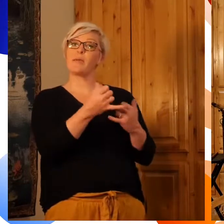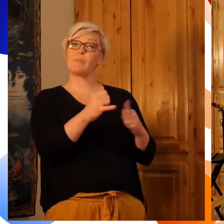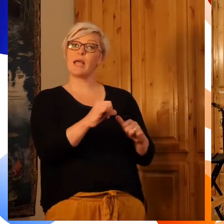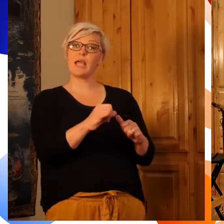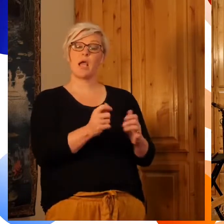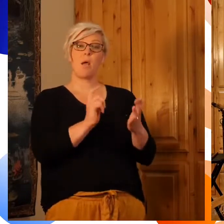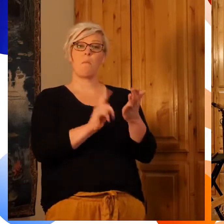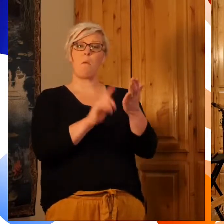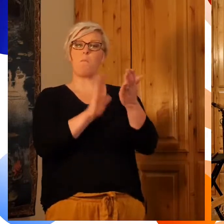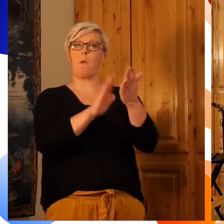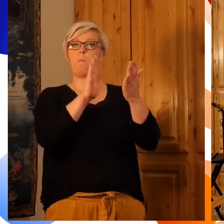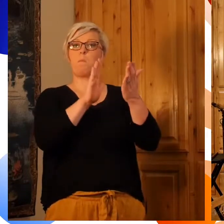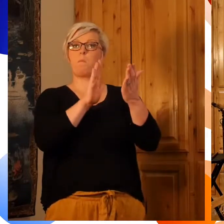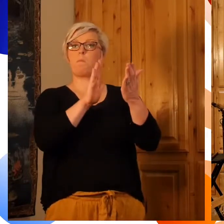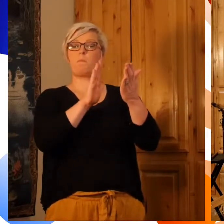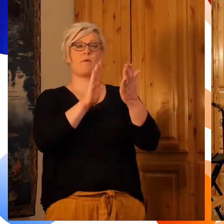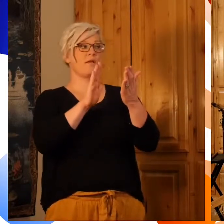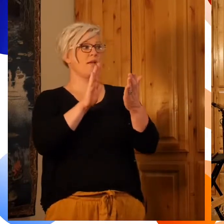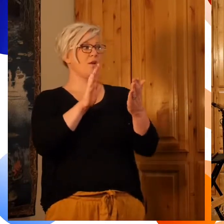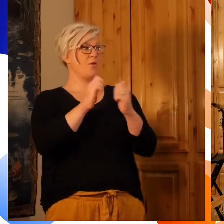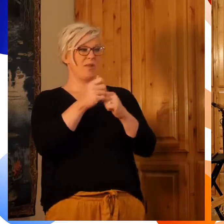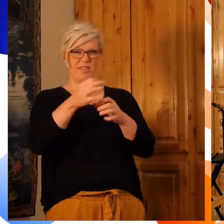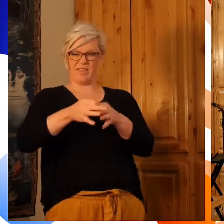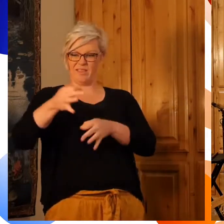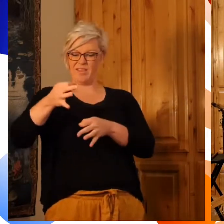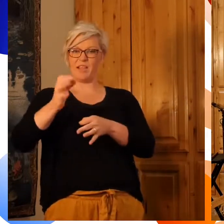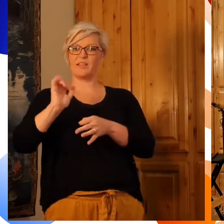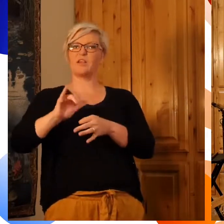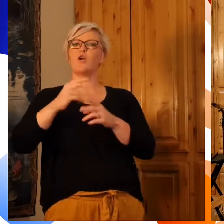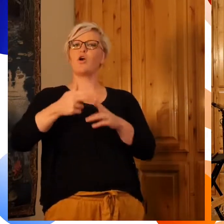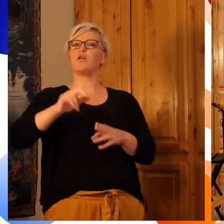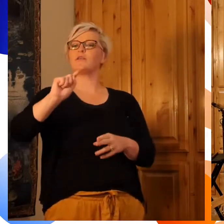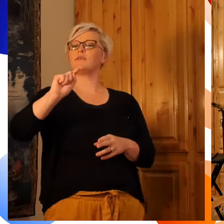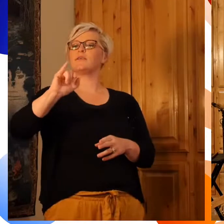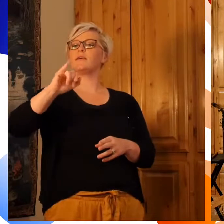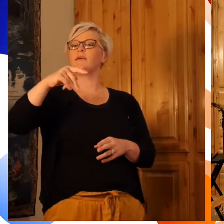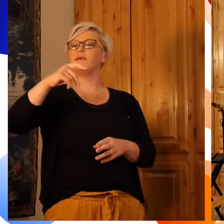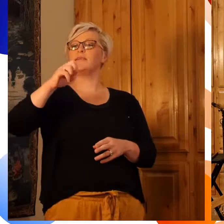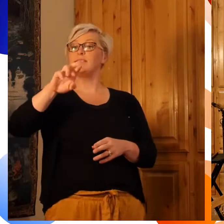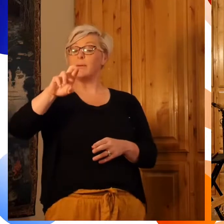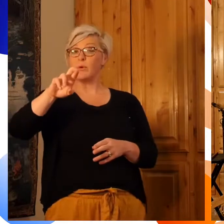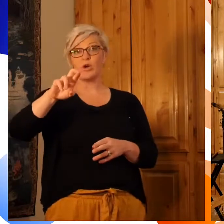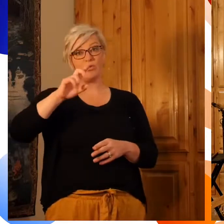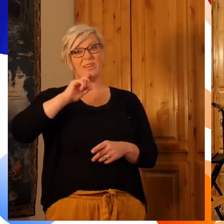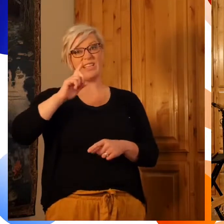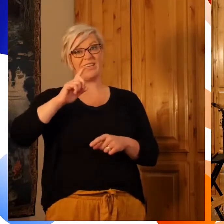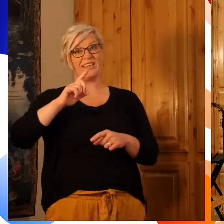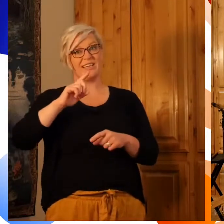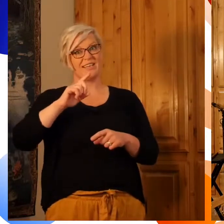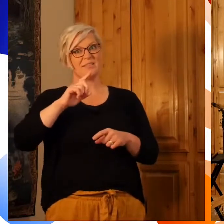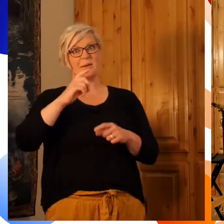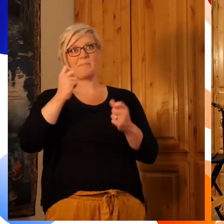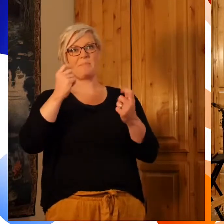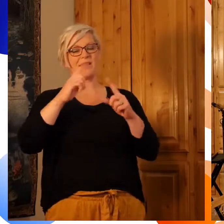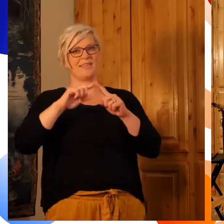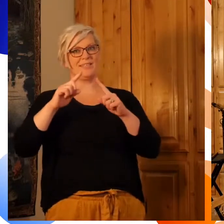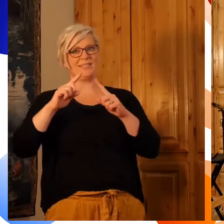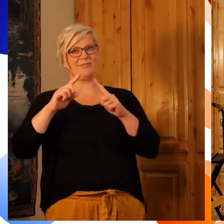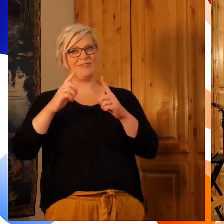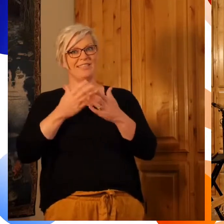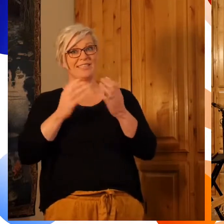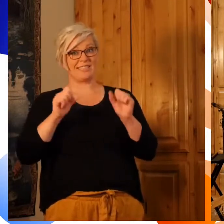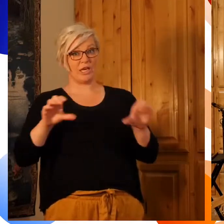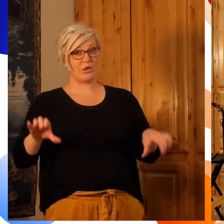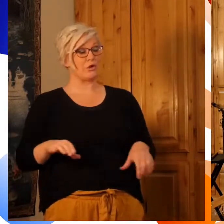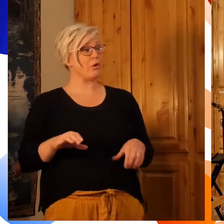with this beater here, it's called a tipper. And it's a very versatile drum. And oftentimes it's been given tension so you can